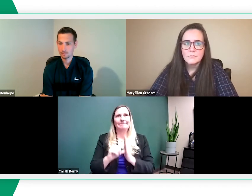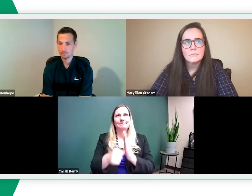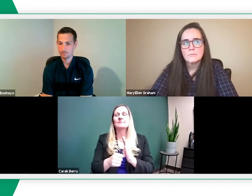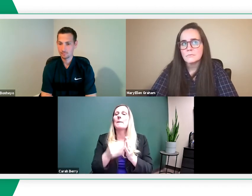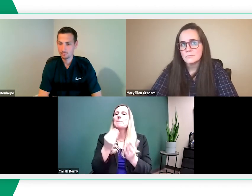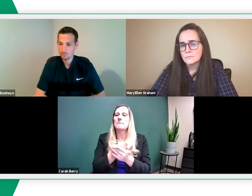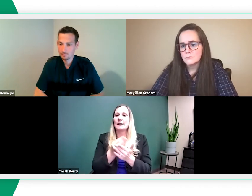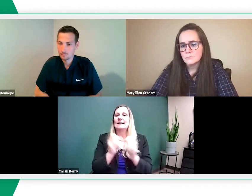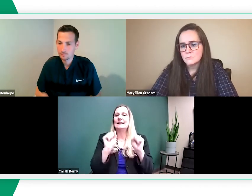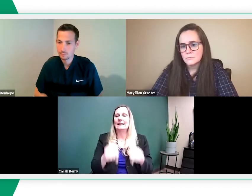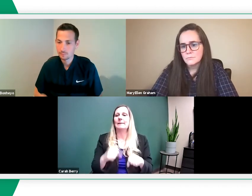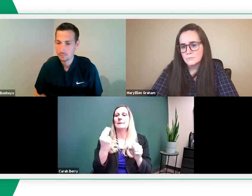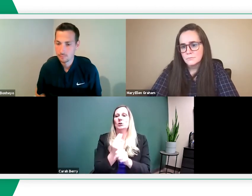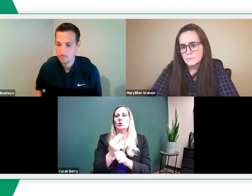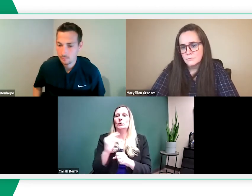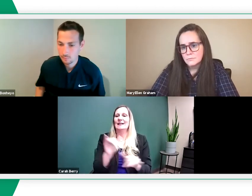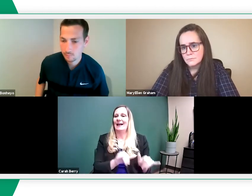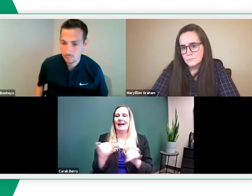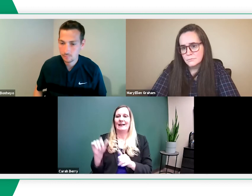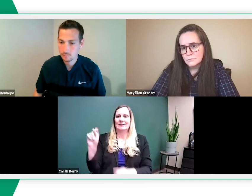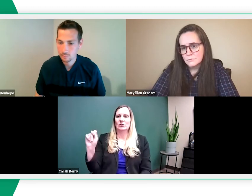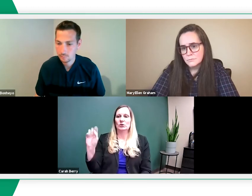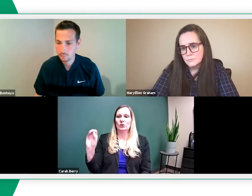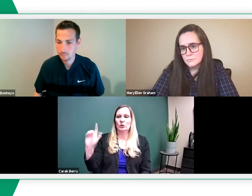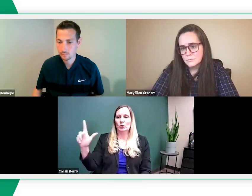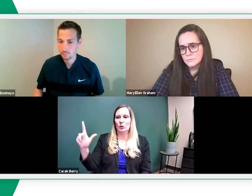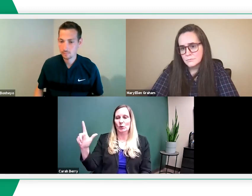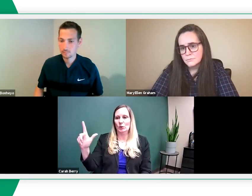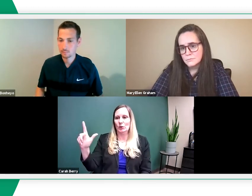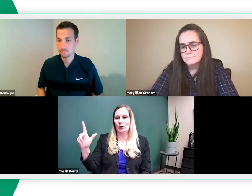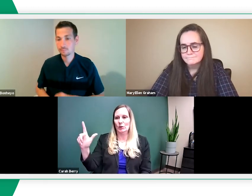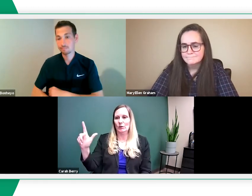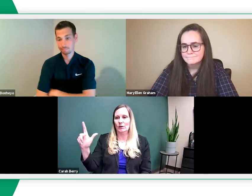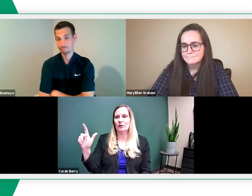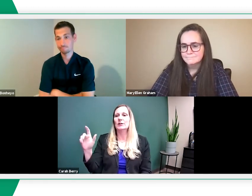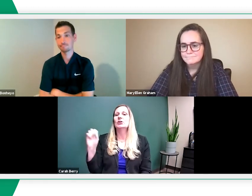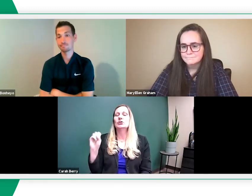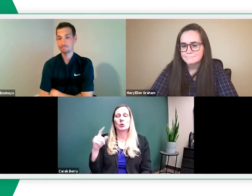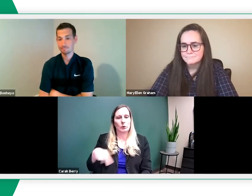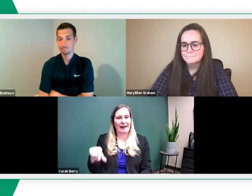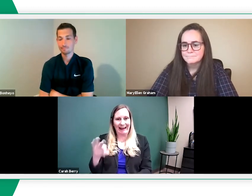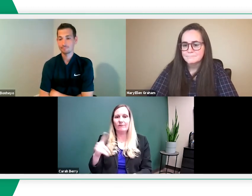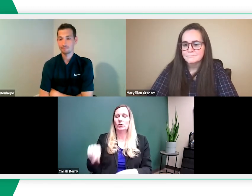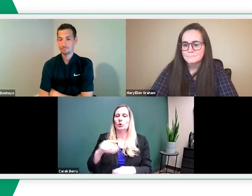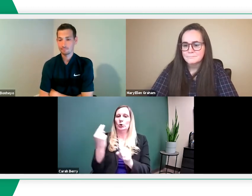four. And last one, number five, is money can be used as a tool.